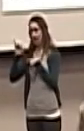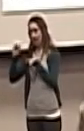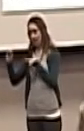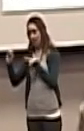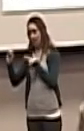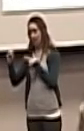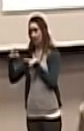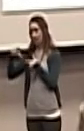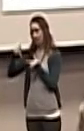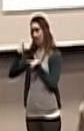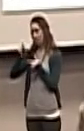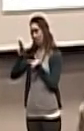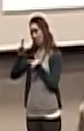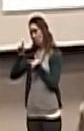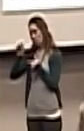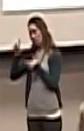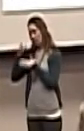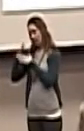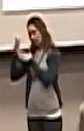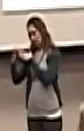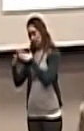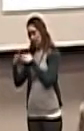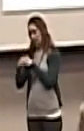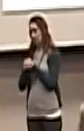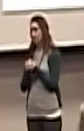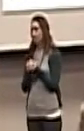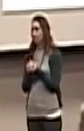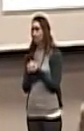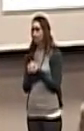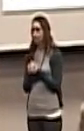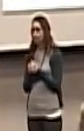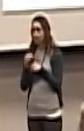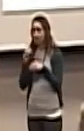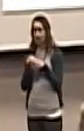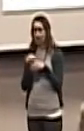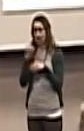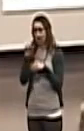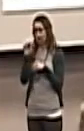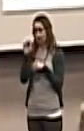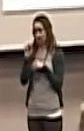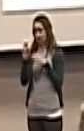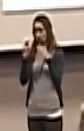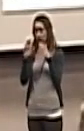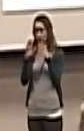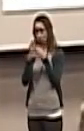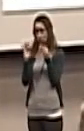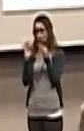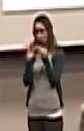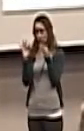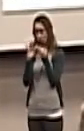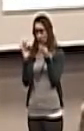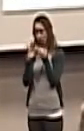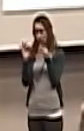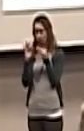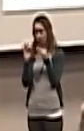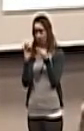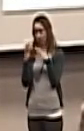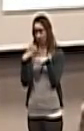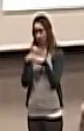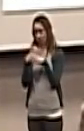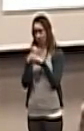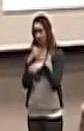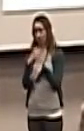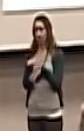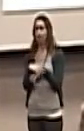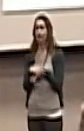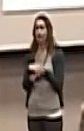meaning. Elohim occurs repeatedly in the Genesis narrative, in the creation narrative. Matter of fact, 21 times in the